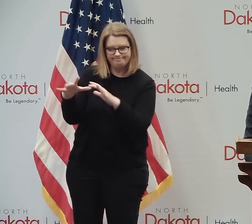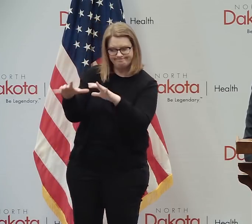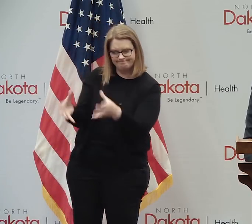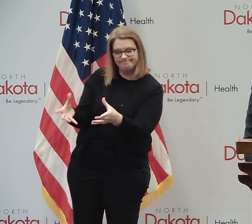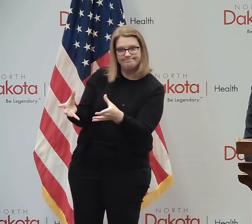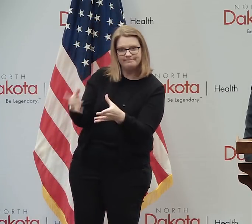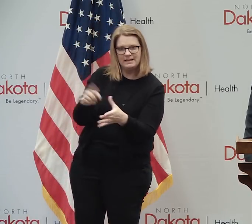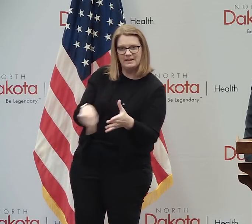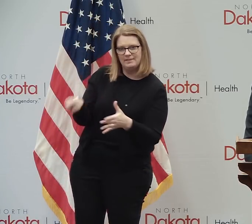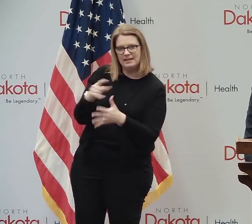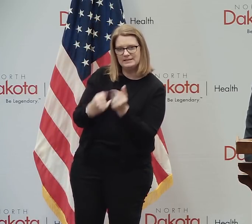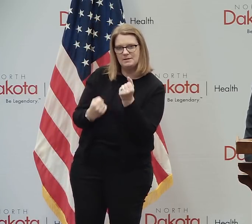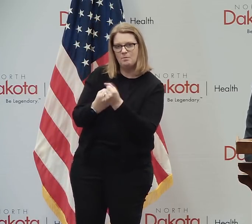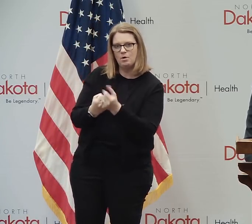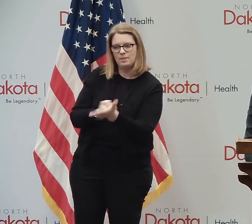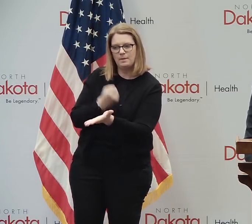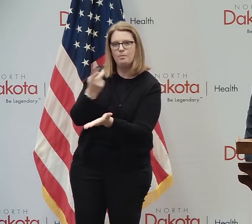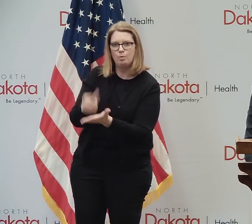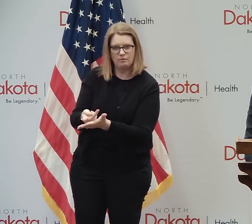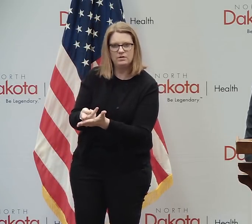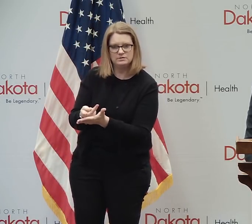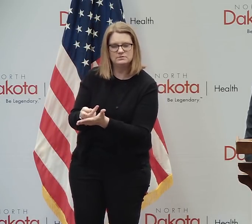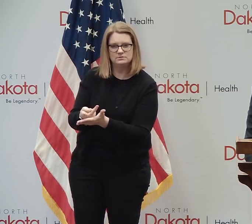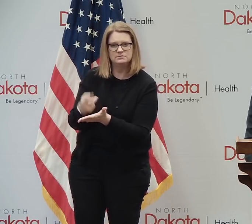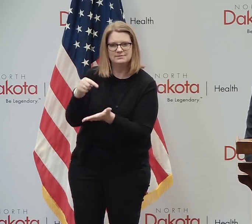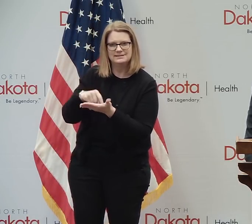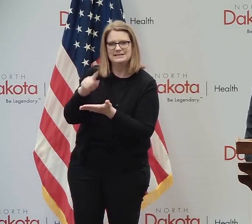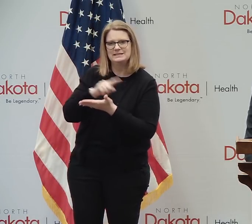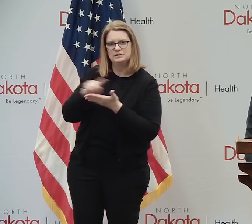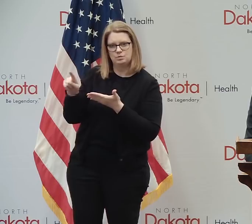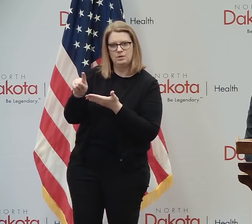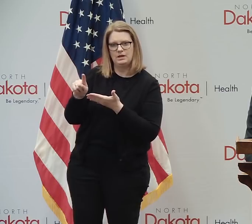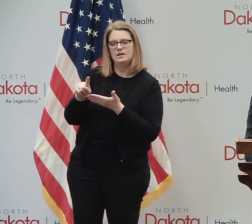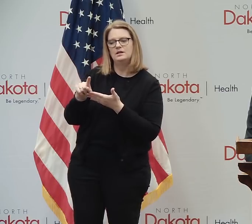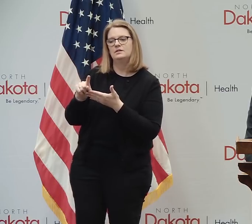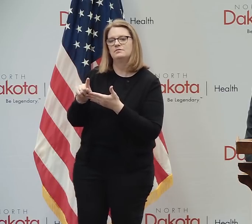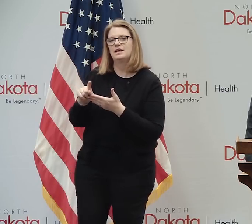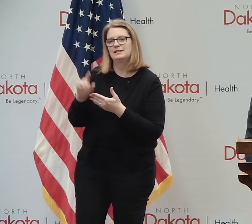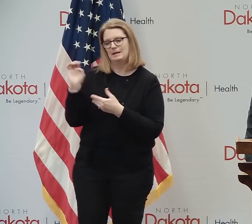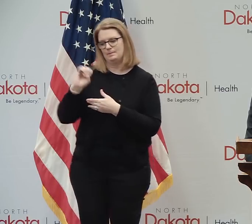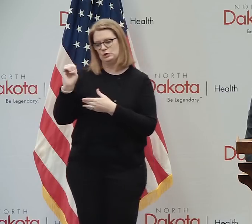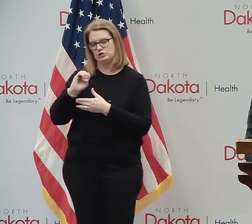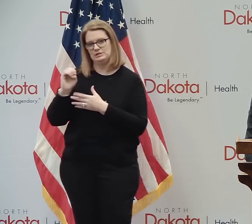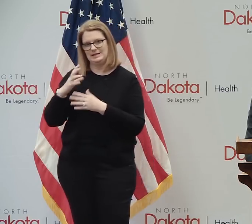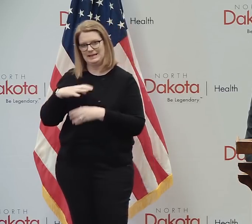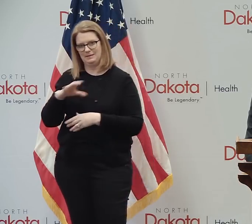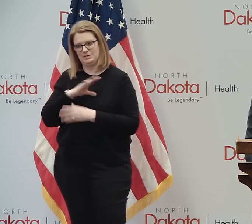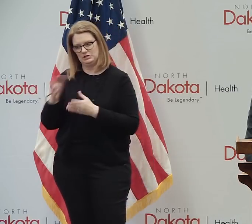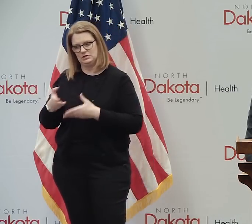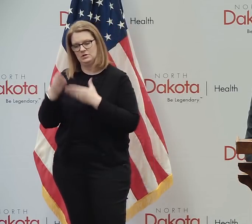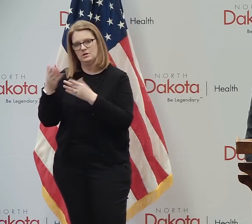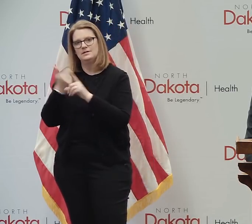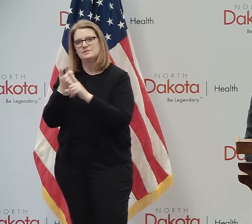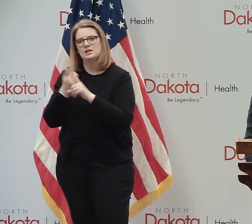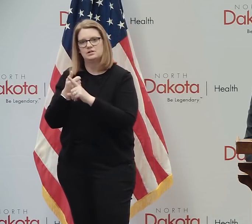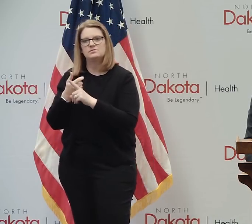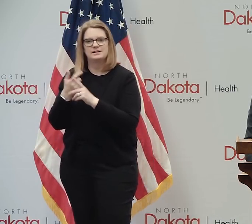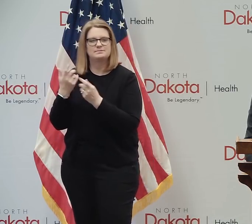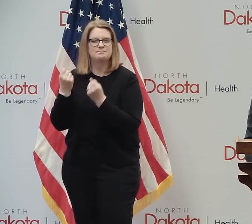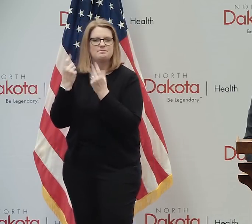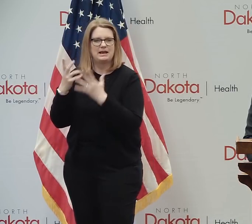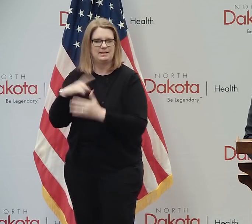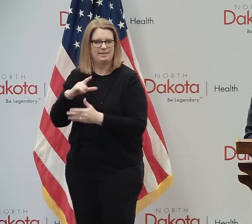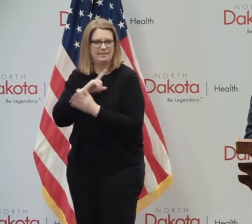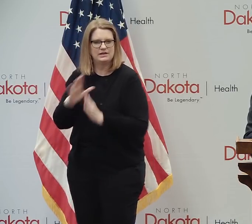the approvals made earlier this week on Monday by the Emergency Commission, which also holds a majority of legislators and